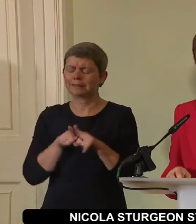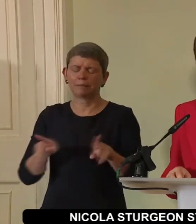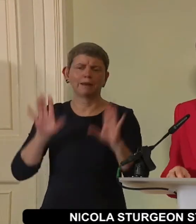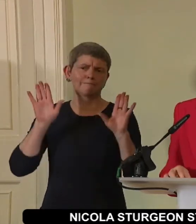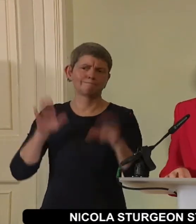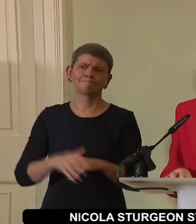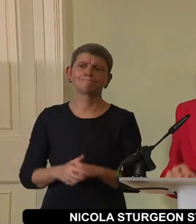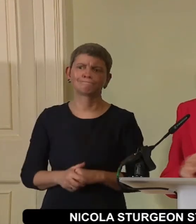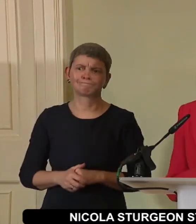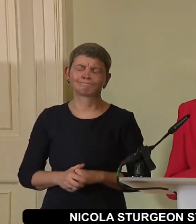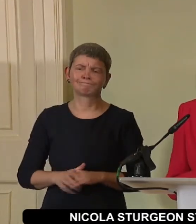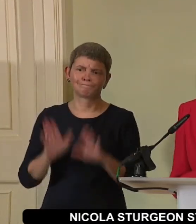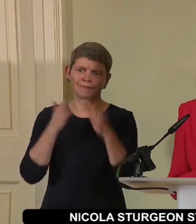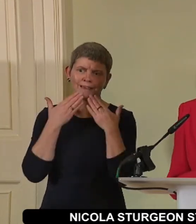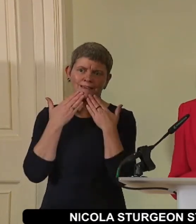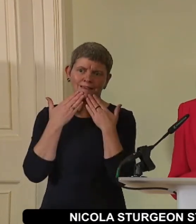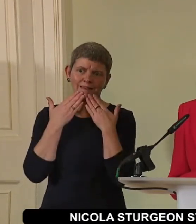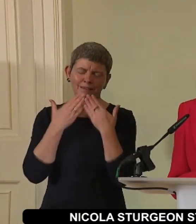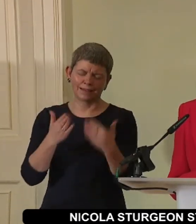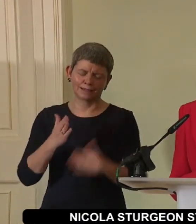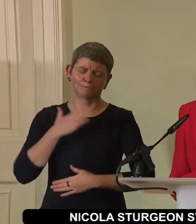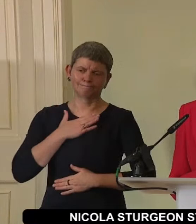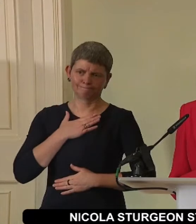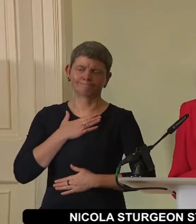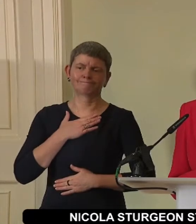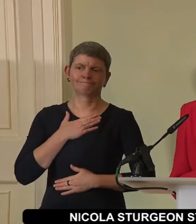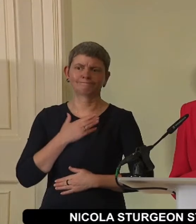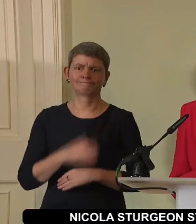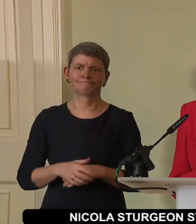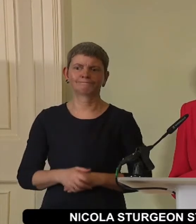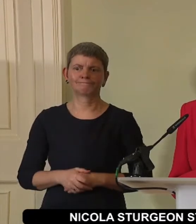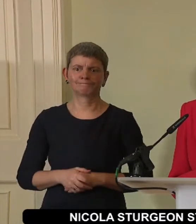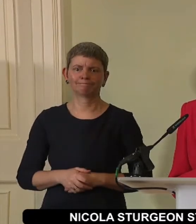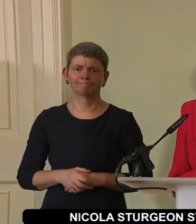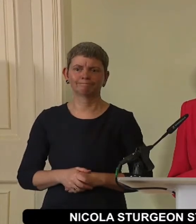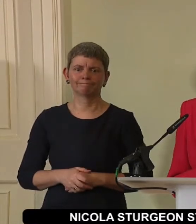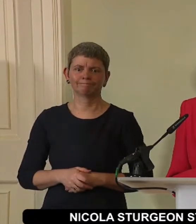close. Thank you from the very bottom of my heart.